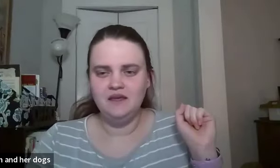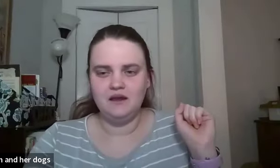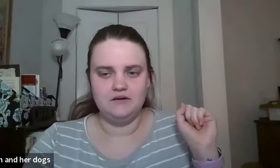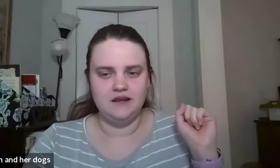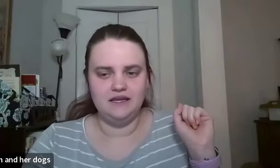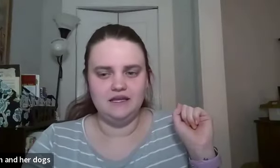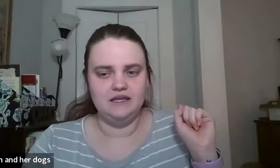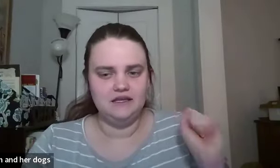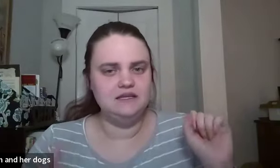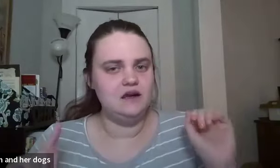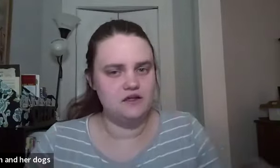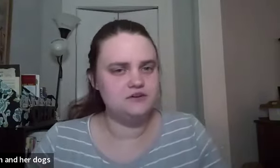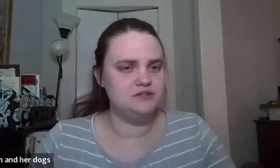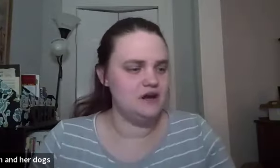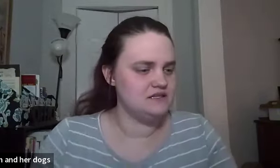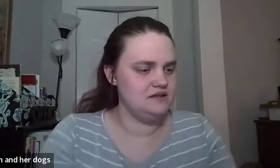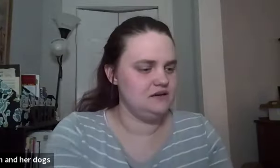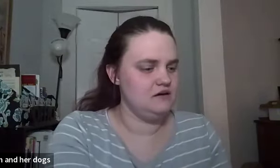All right. Any others you guys can think of?